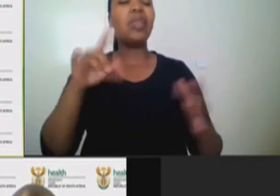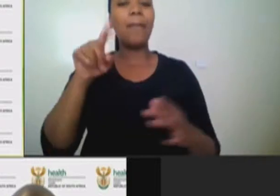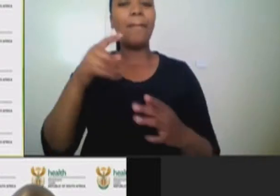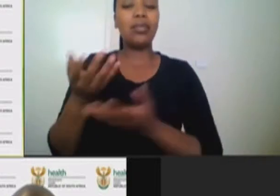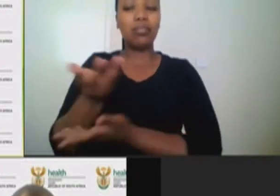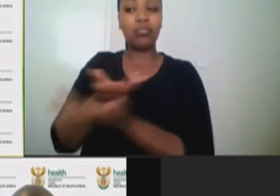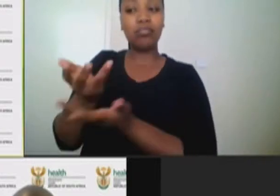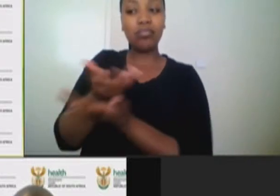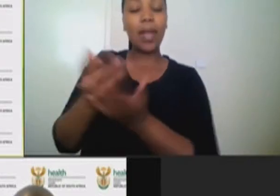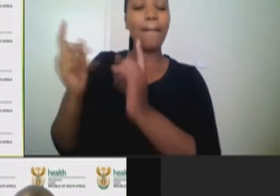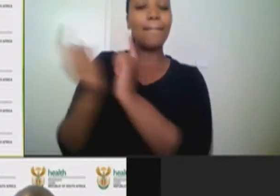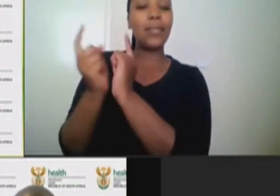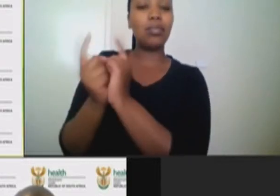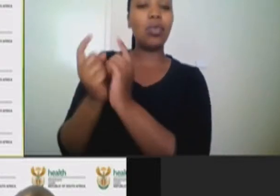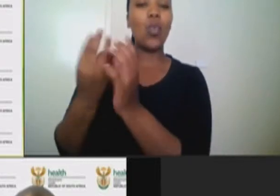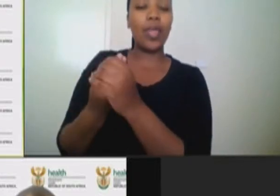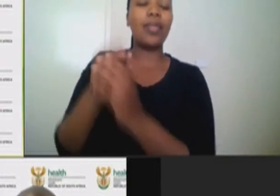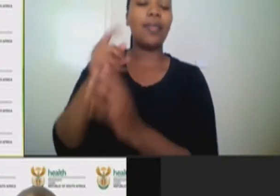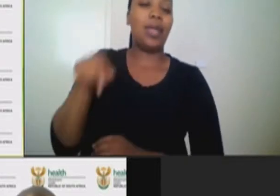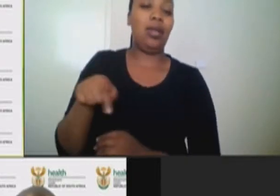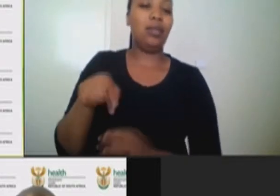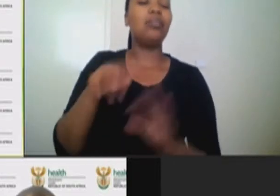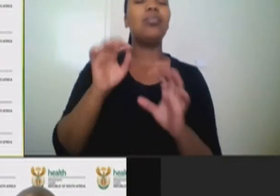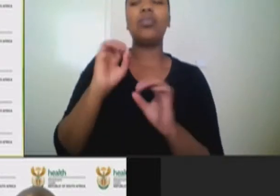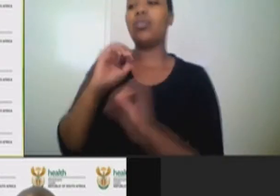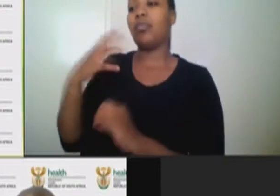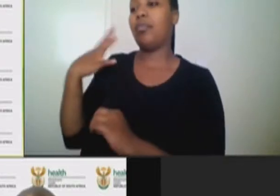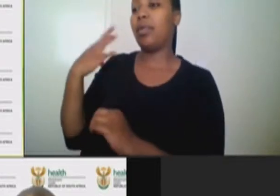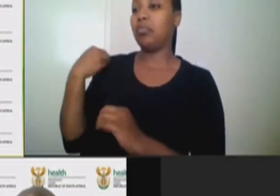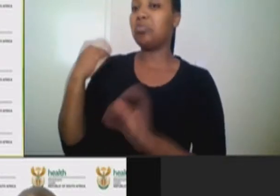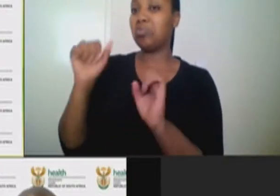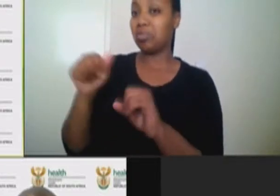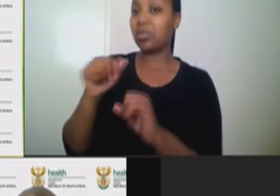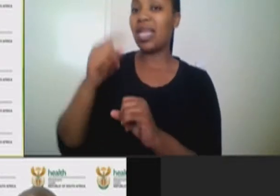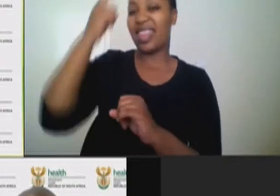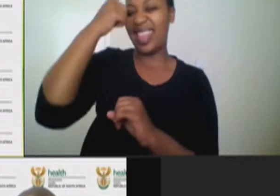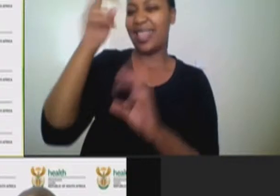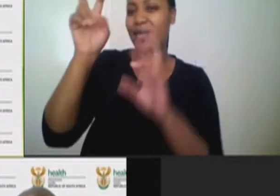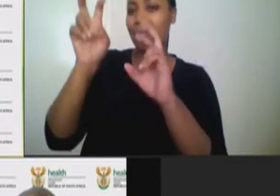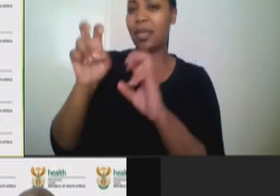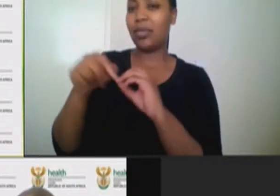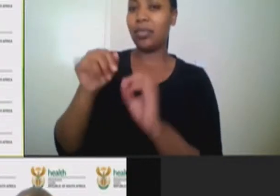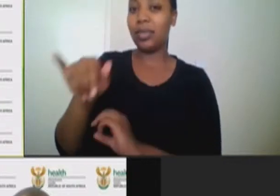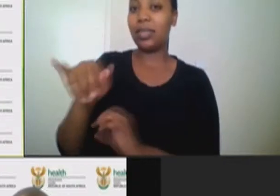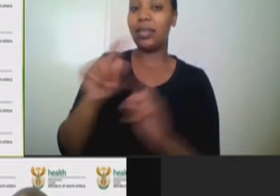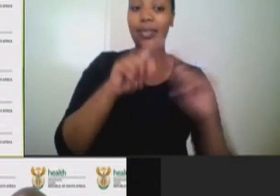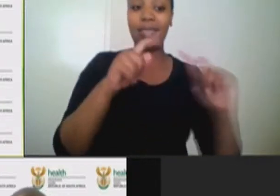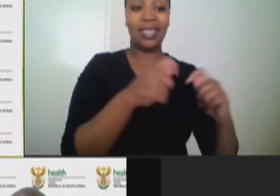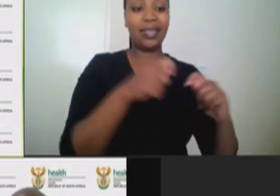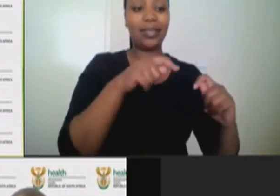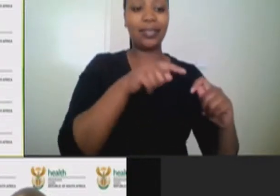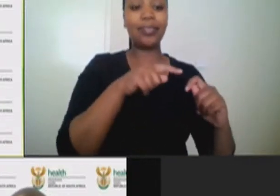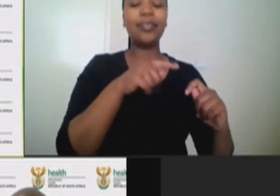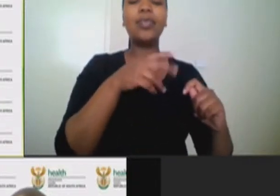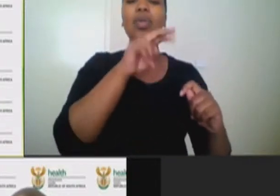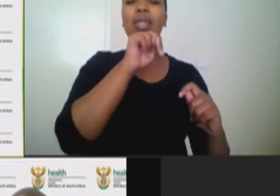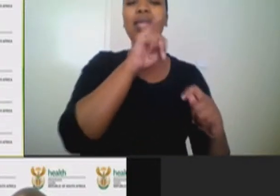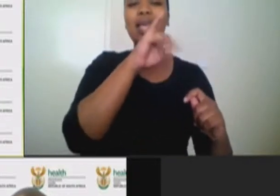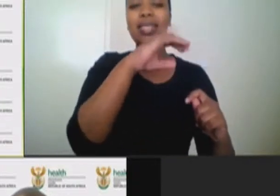okay. No, but I think the matter was dealt with by the team from the